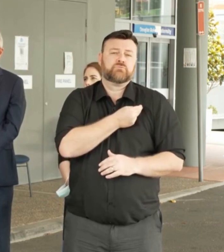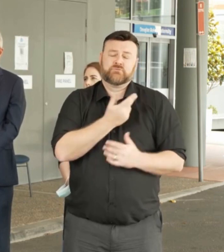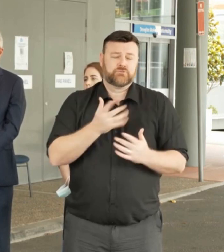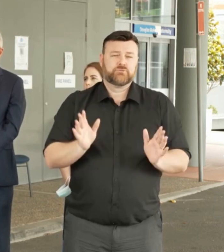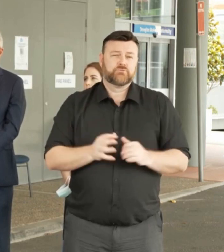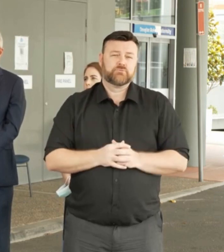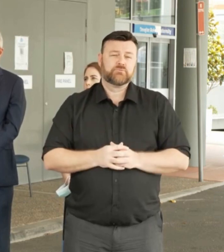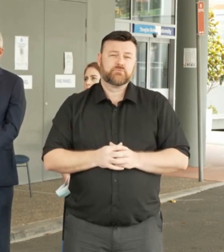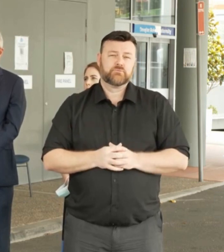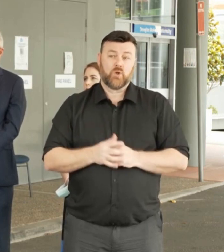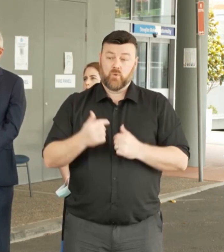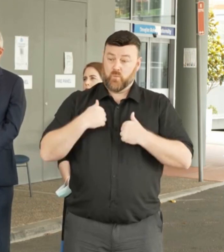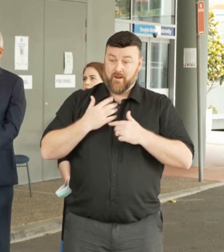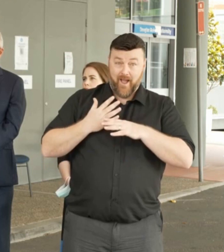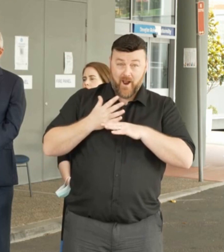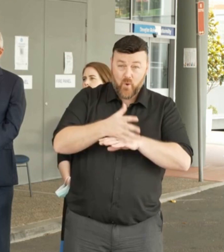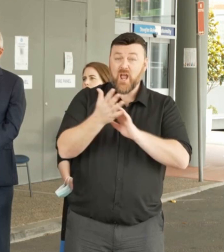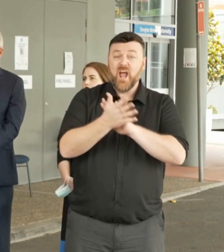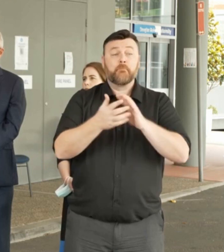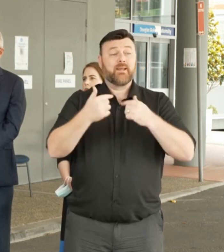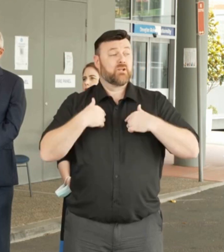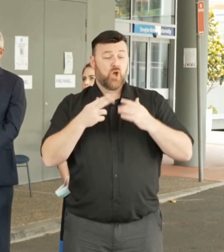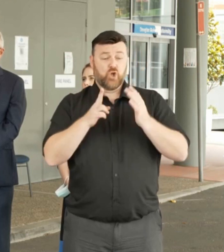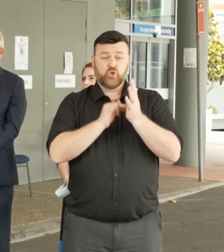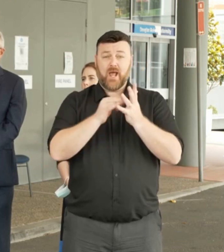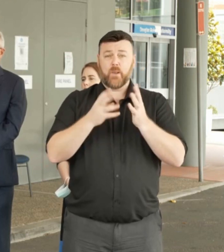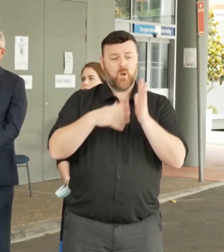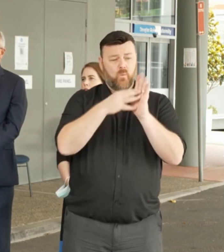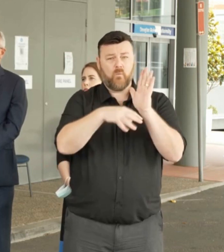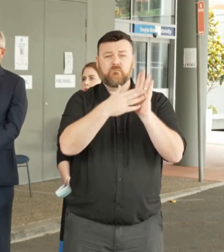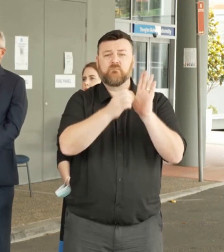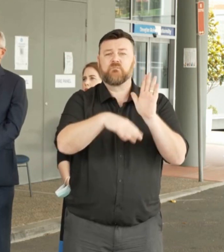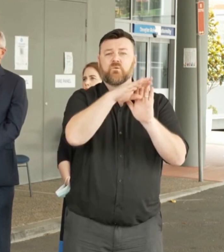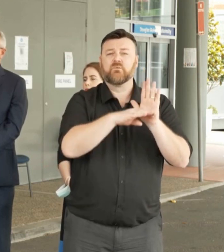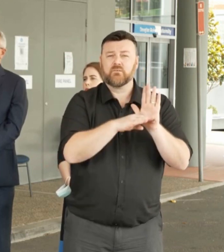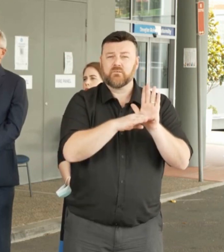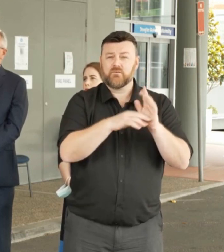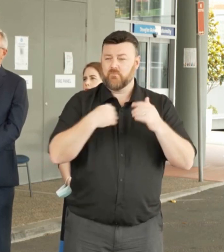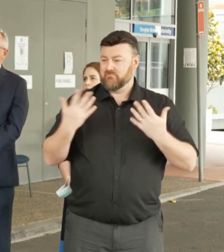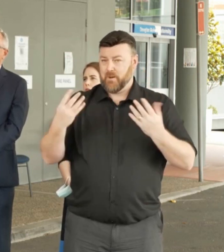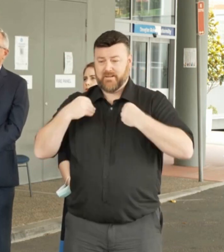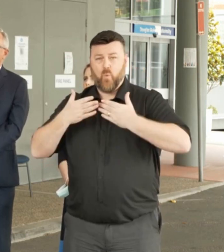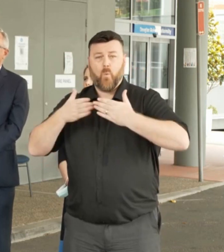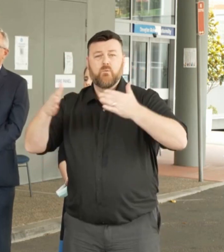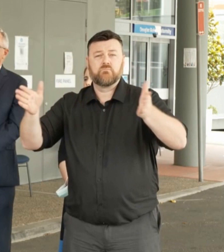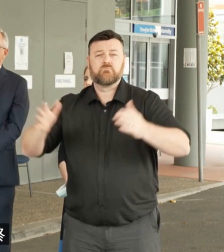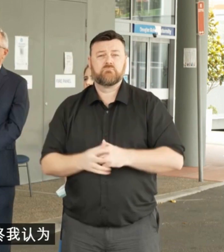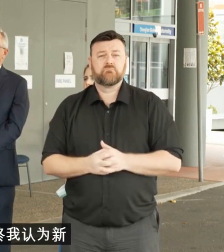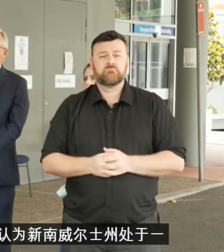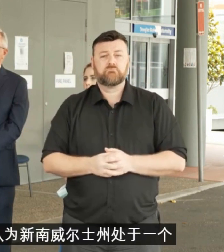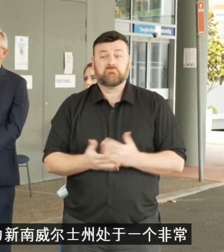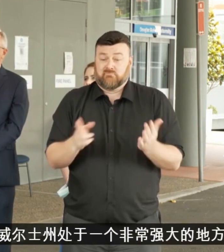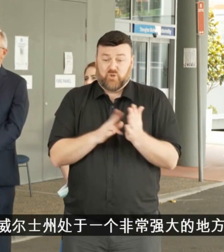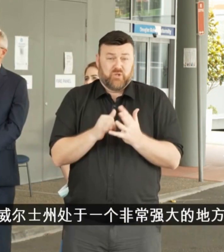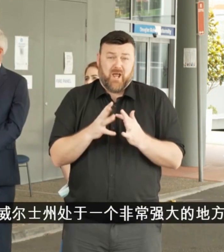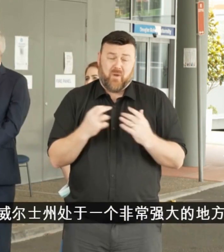ensured that we can open up as safely as possible. We've always sought to strike that balance. And ultimately, I think New South Wales is in a very strong place.